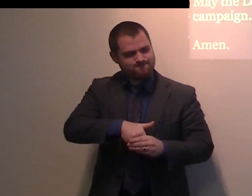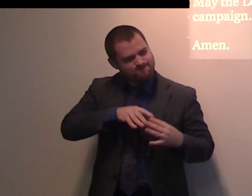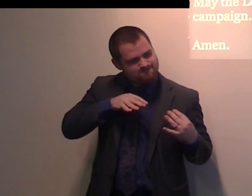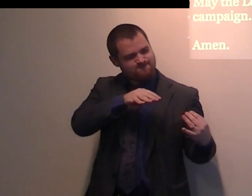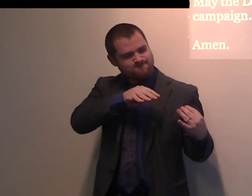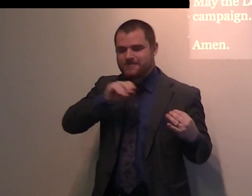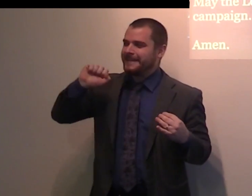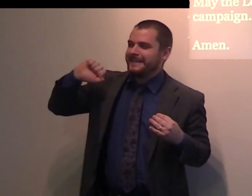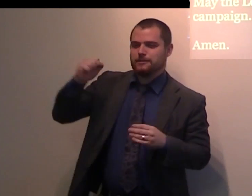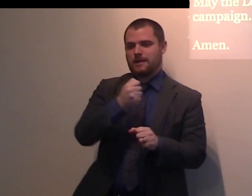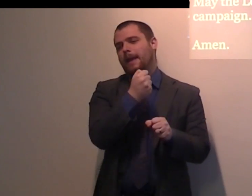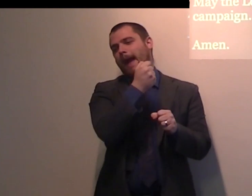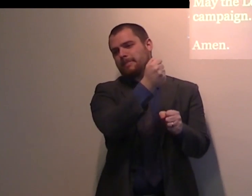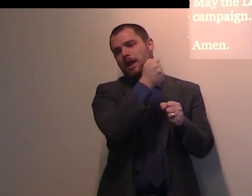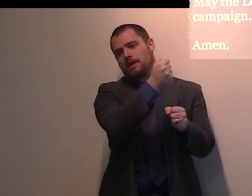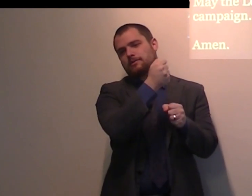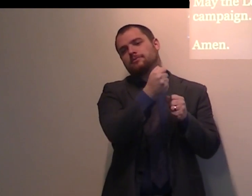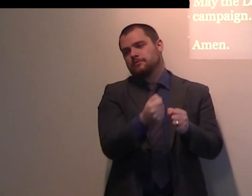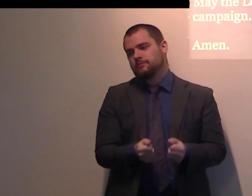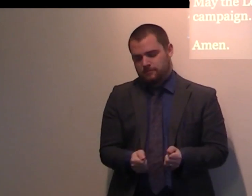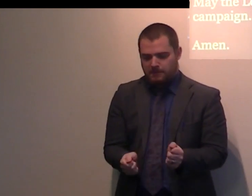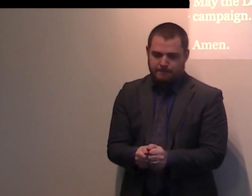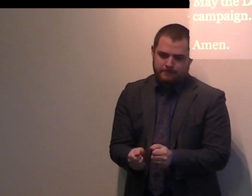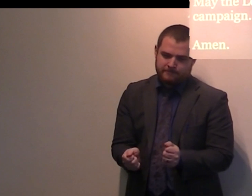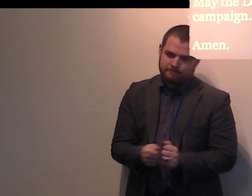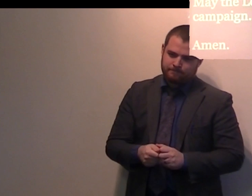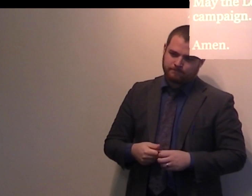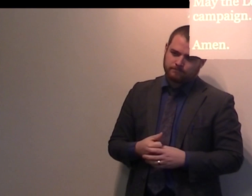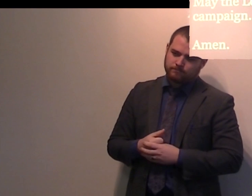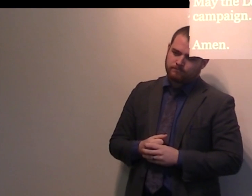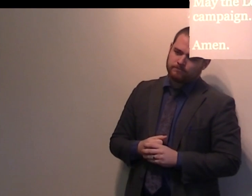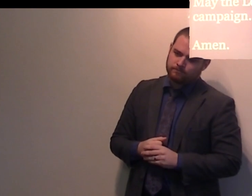His campaign. Amen.